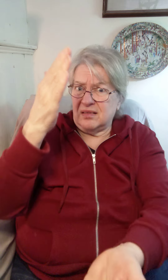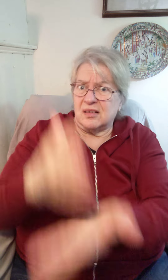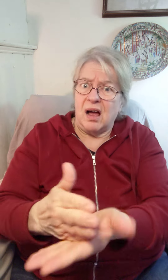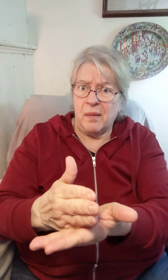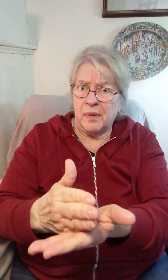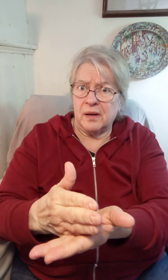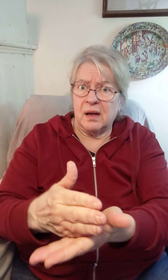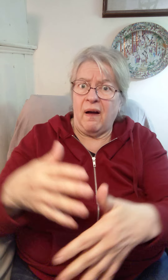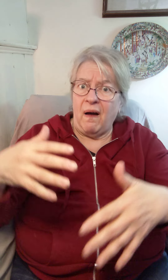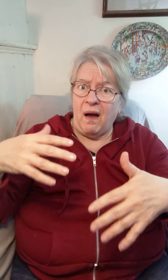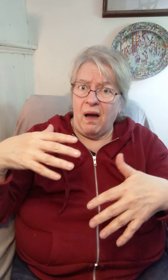Stop.